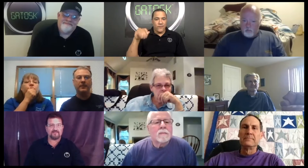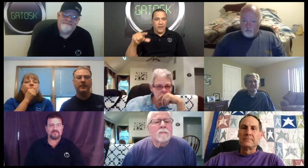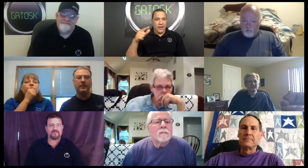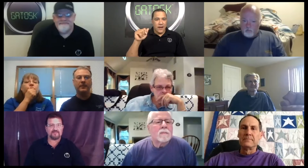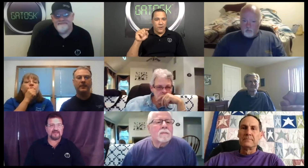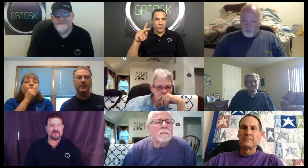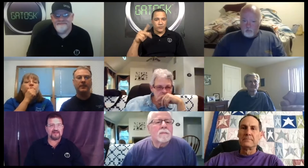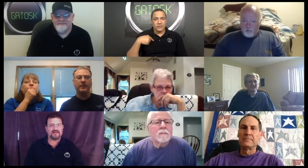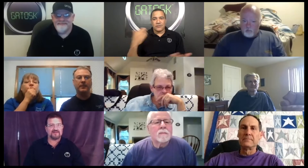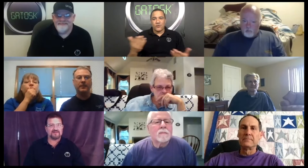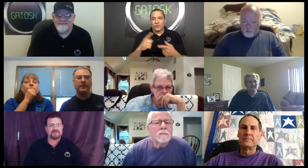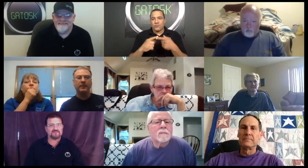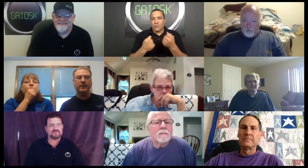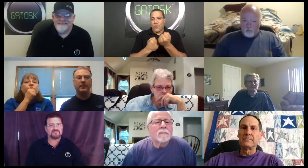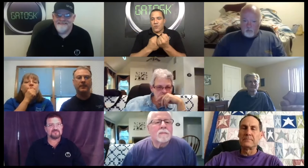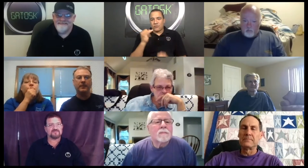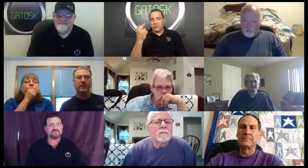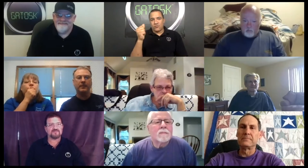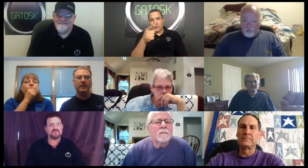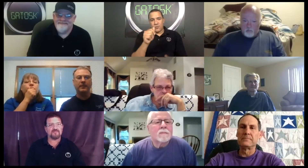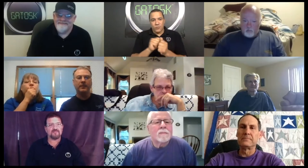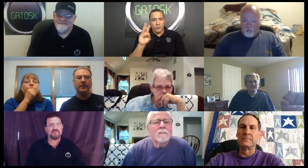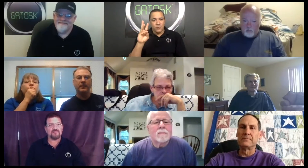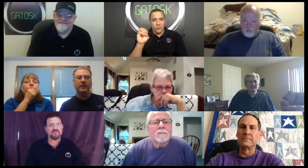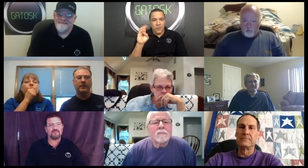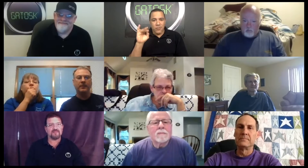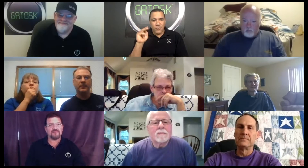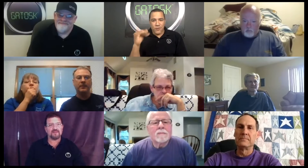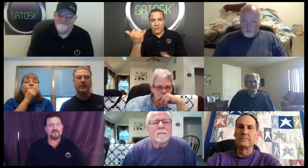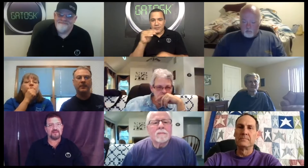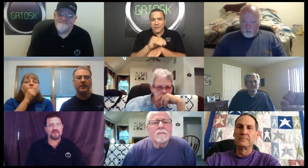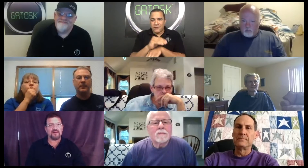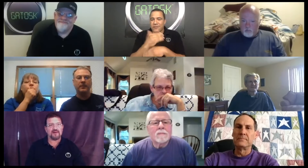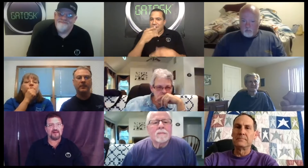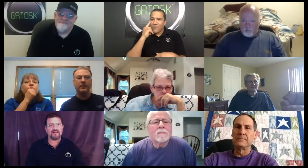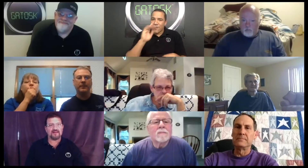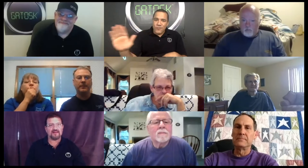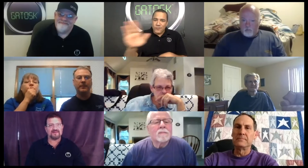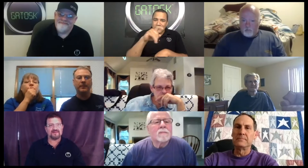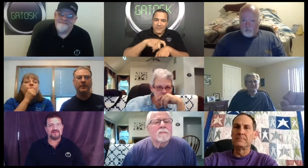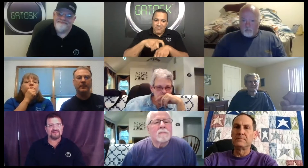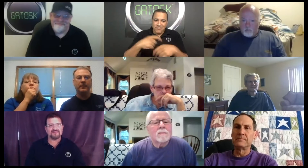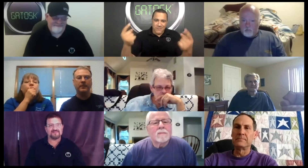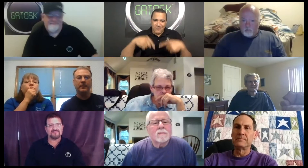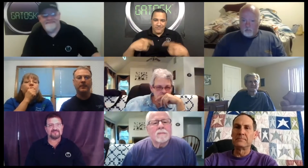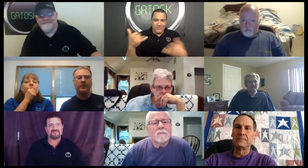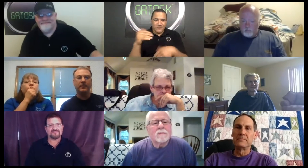the CEO of Gatosk. I'm here to support Joshua with his webinar he's conducting tonight. Thank you for your time and